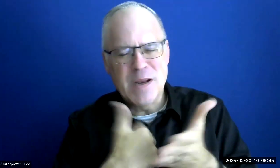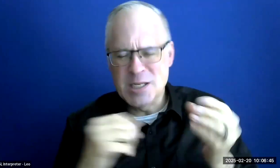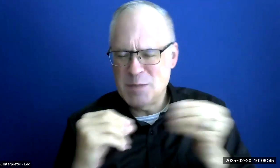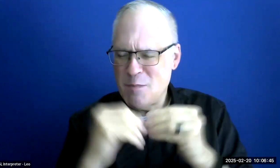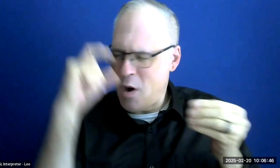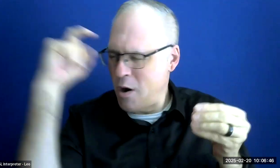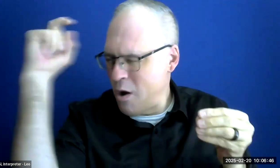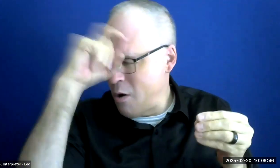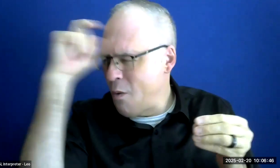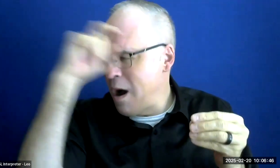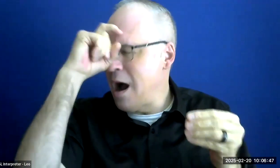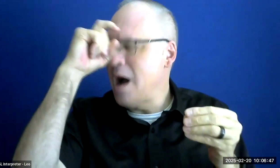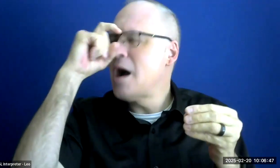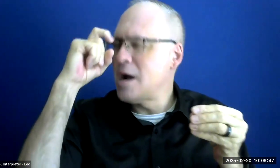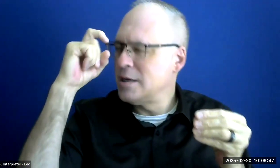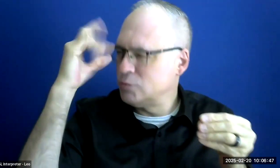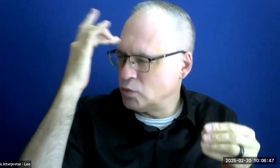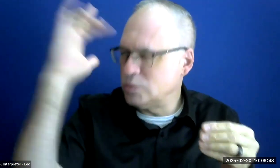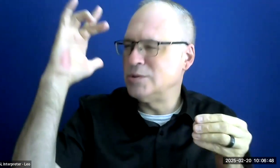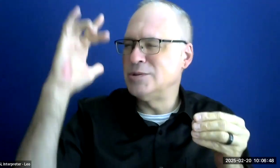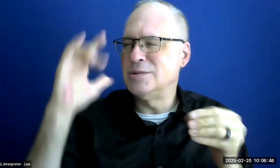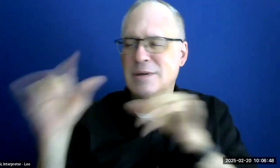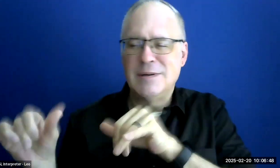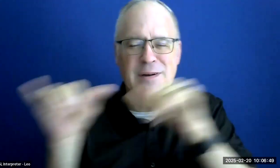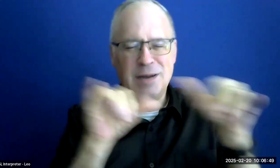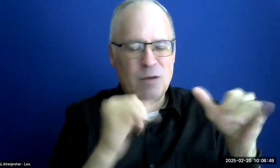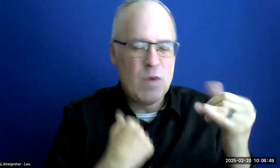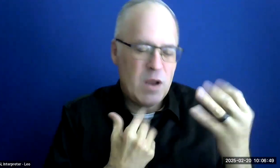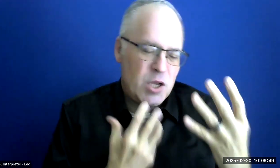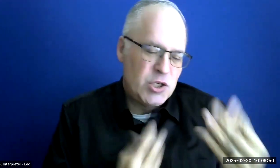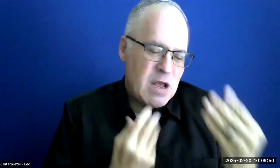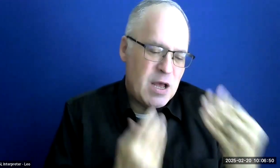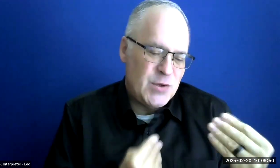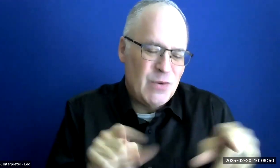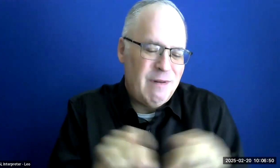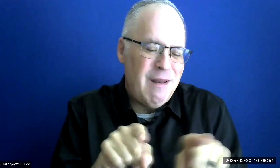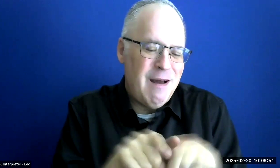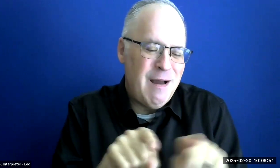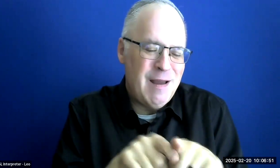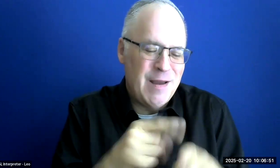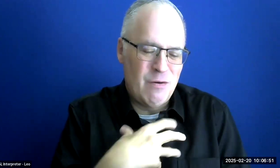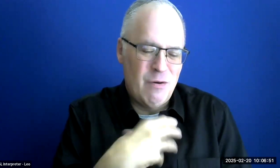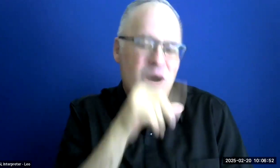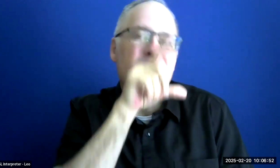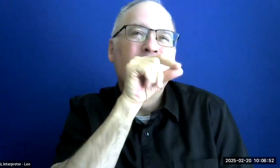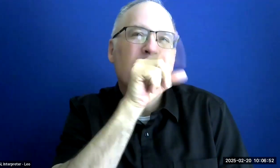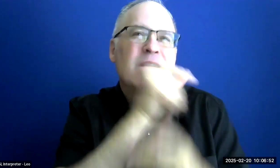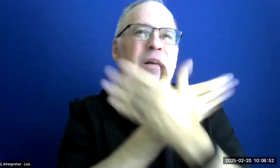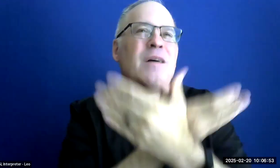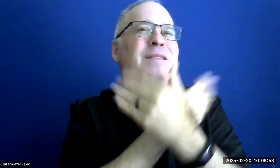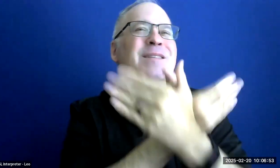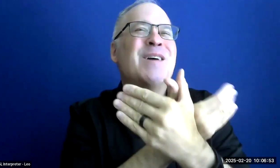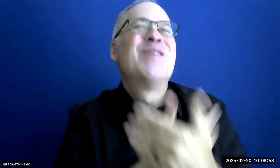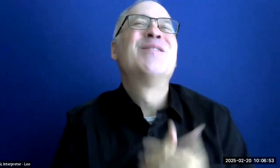serpents, as we are gentle as doves. So God, open our minds,